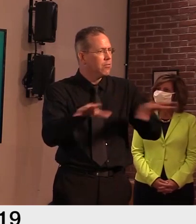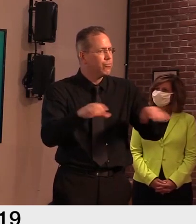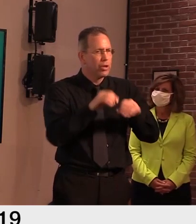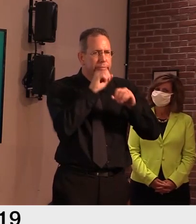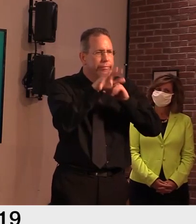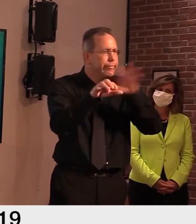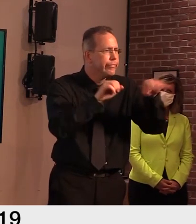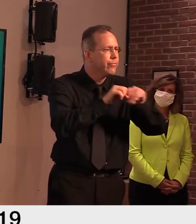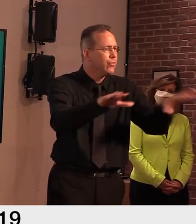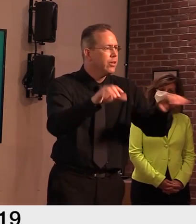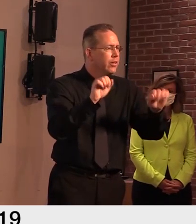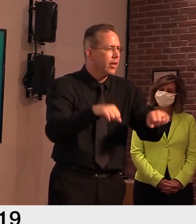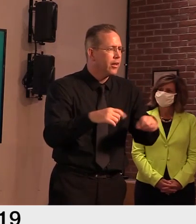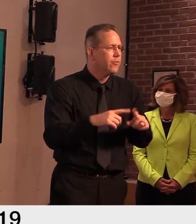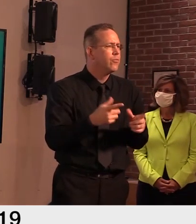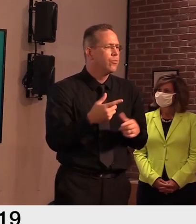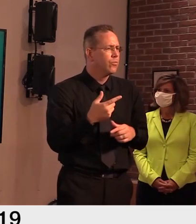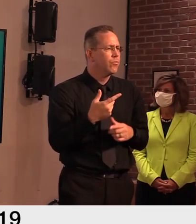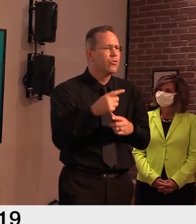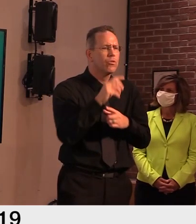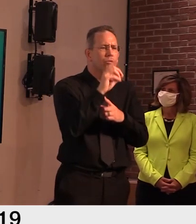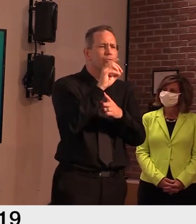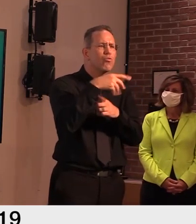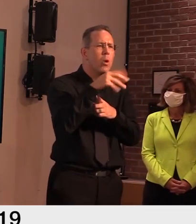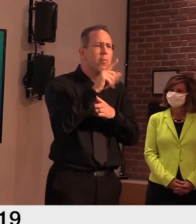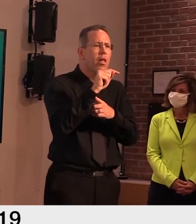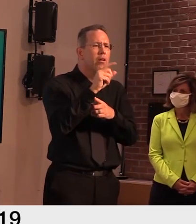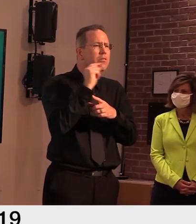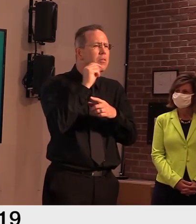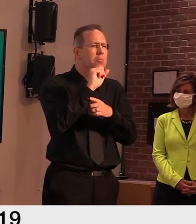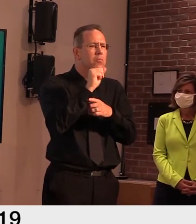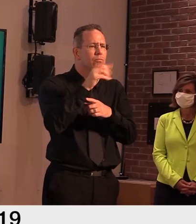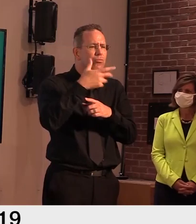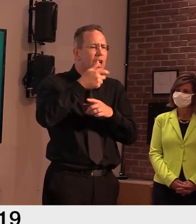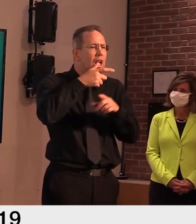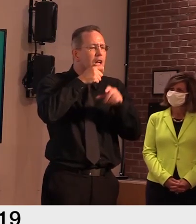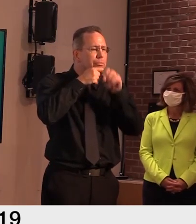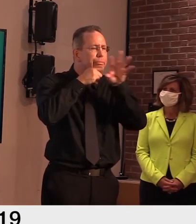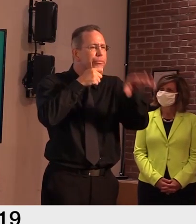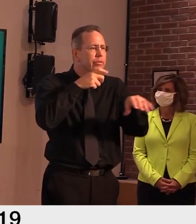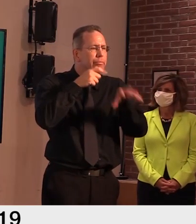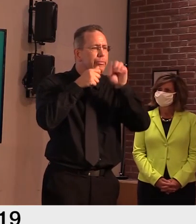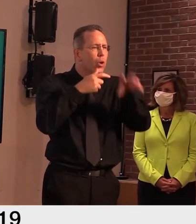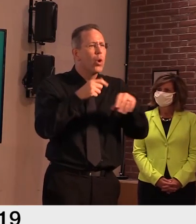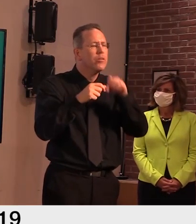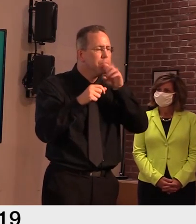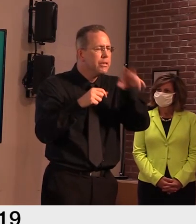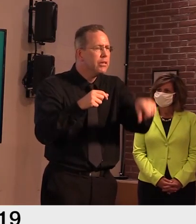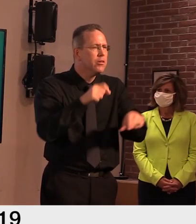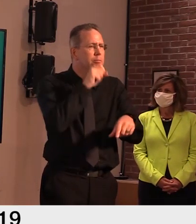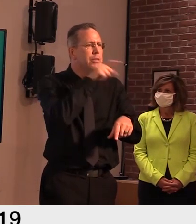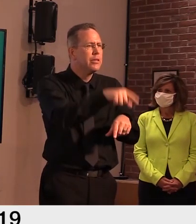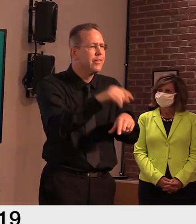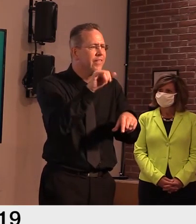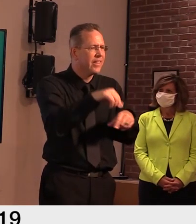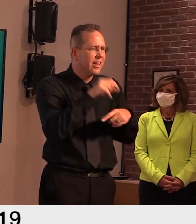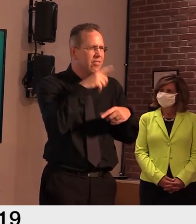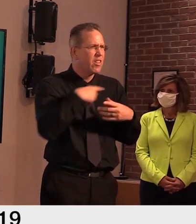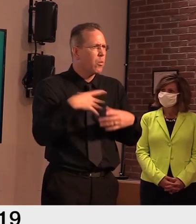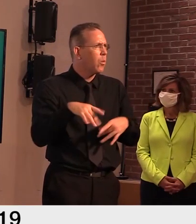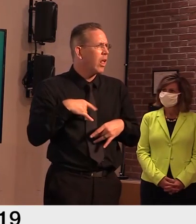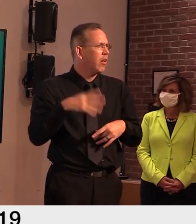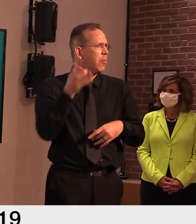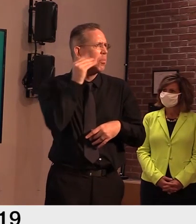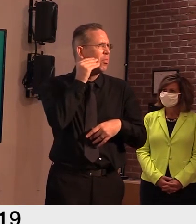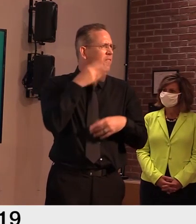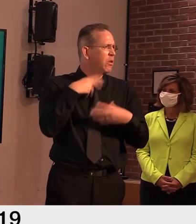There are two ways that what comes out of your mouth can infect another person. One is through the larger